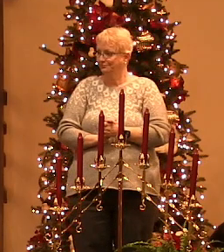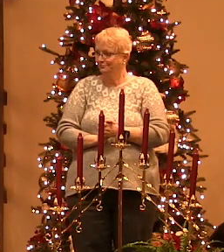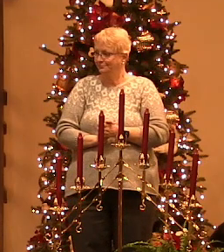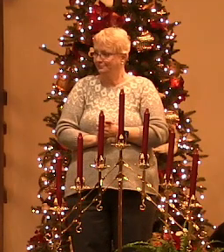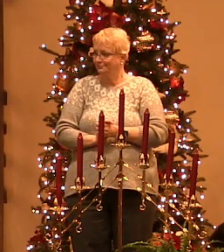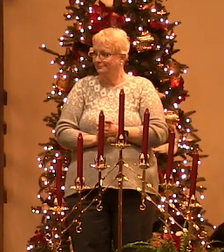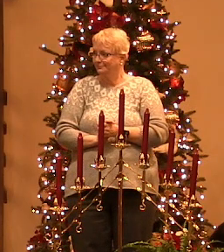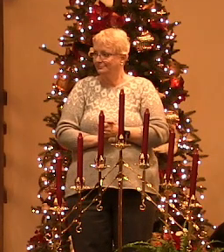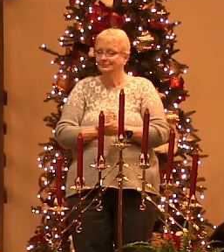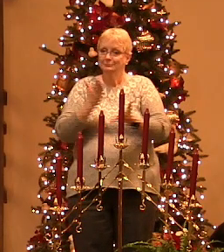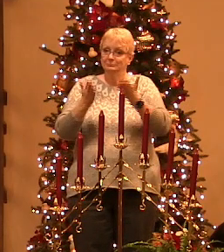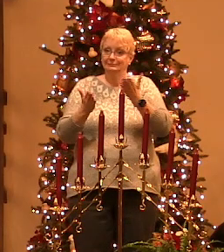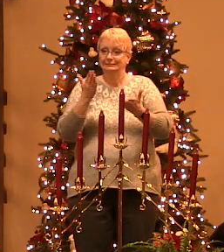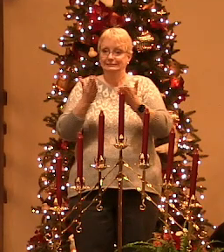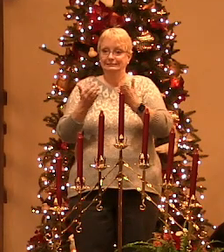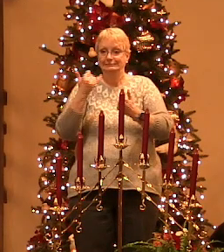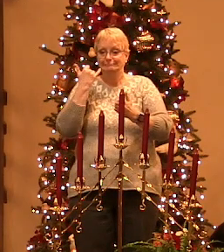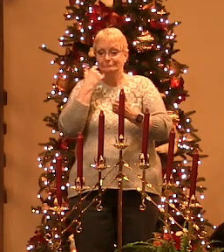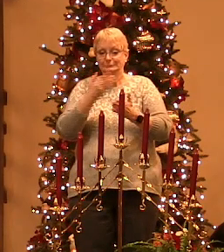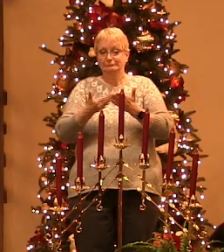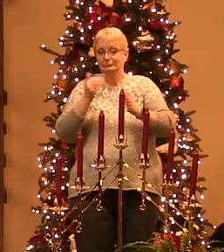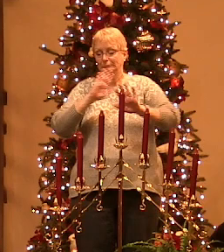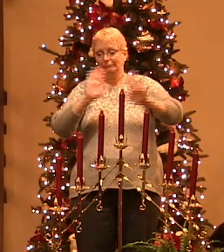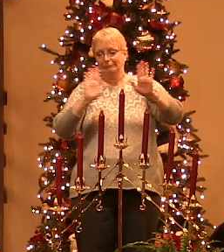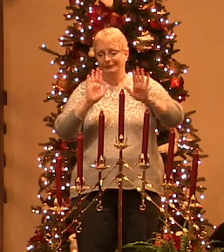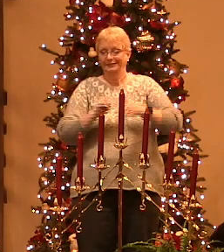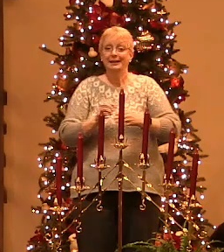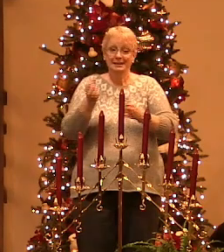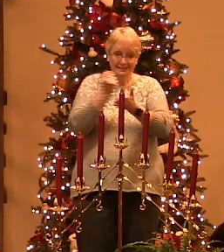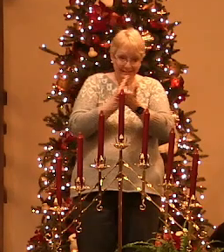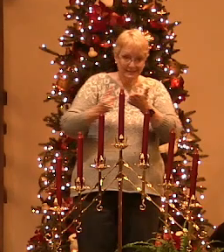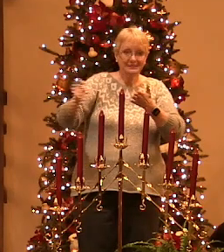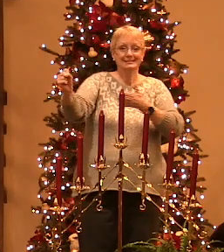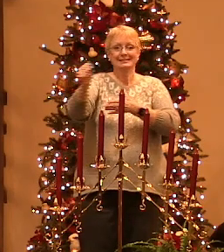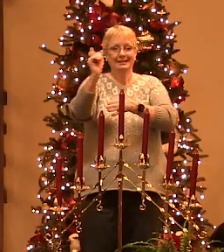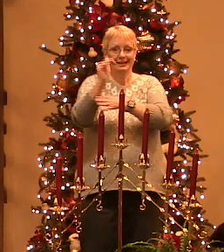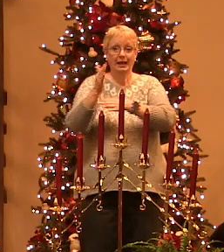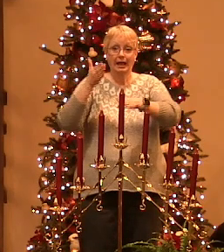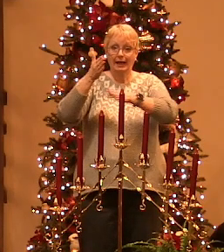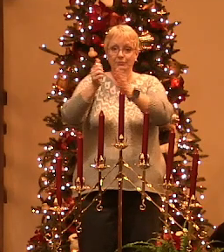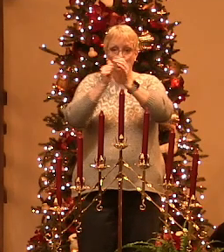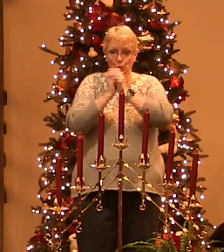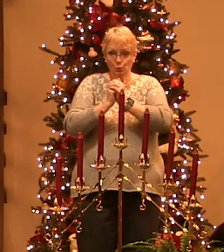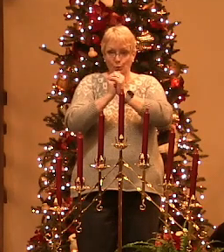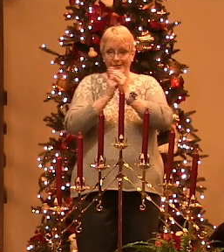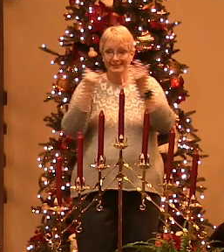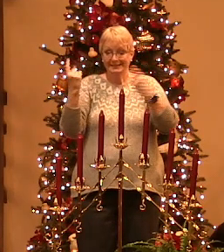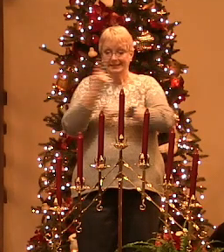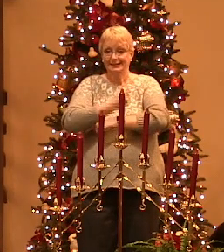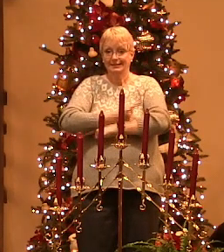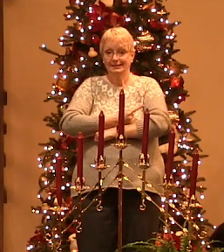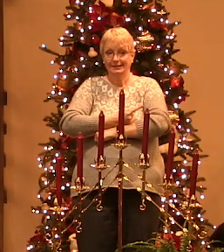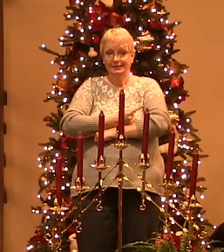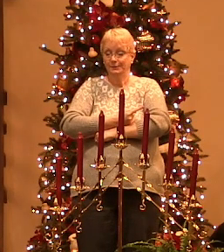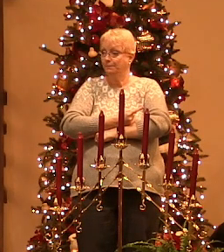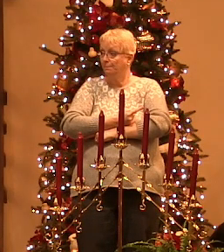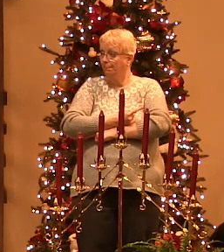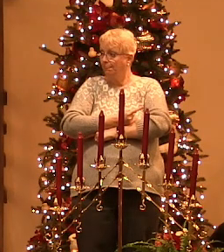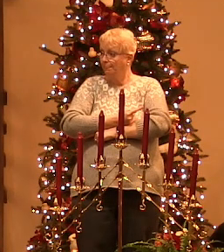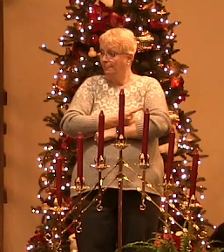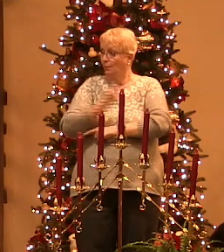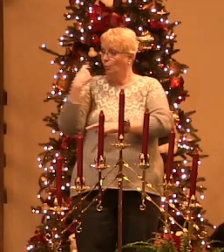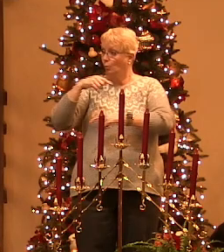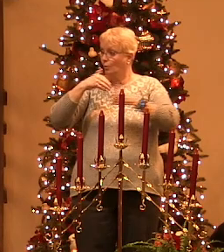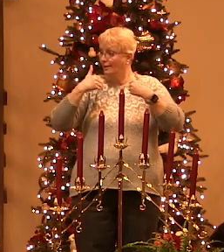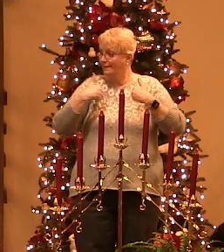say call Moody Radio or something. We'll see. But that's next Saturday. After the worship service today, immediately after the worship service, we